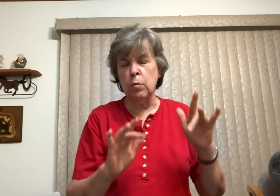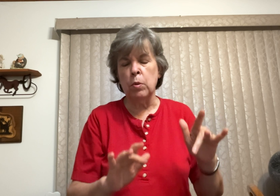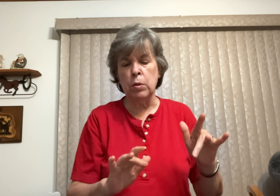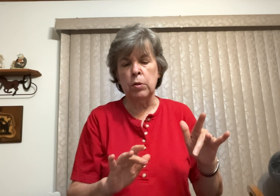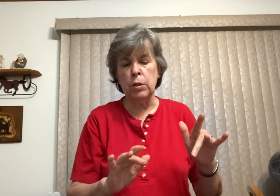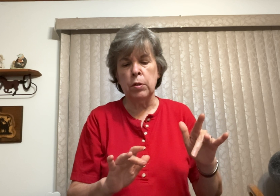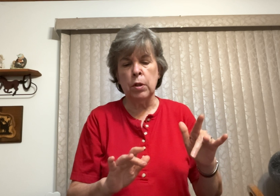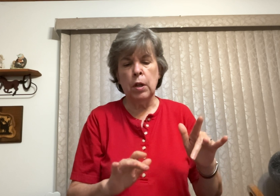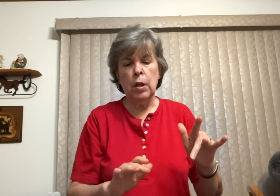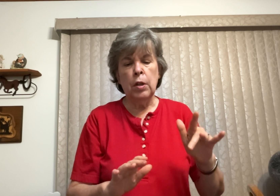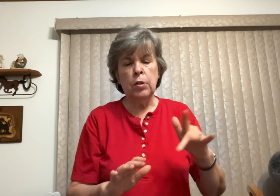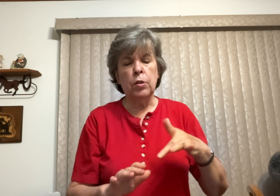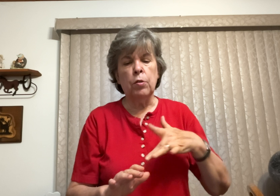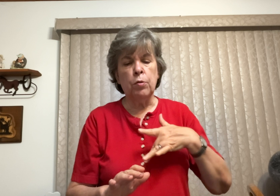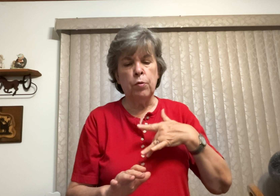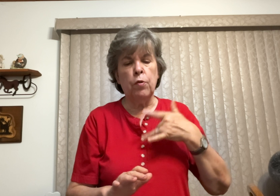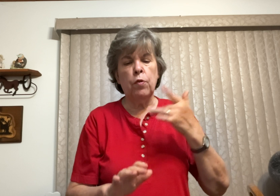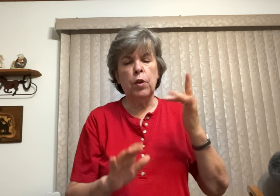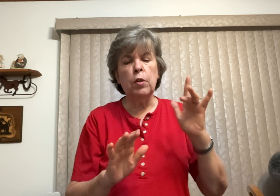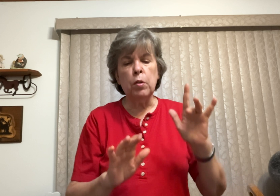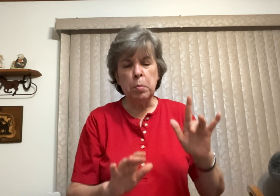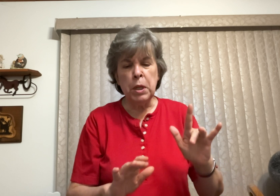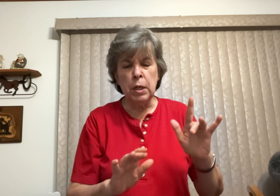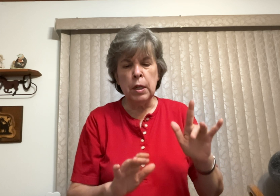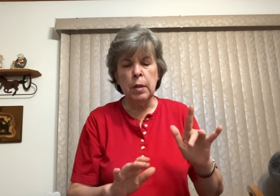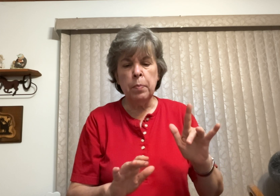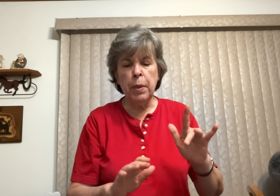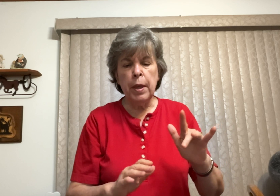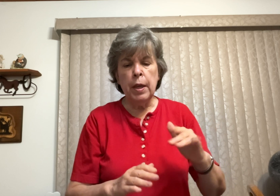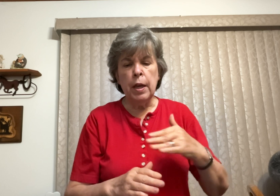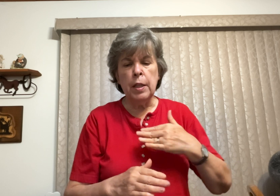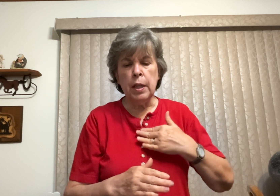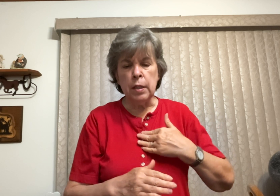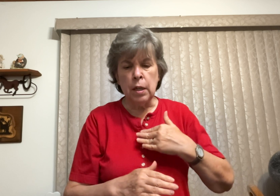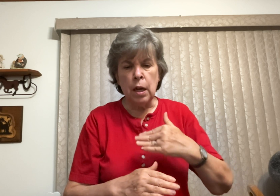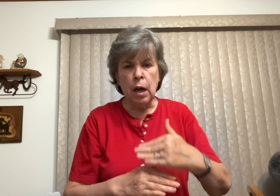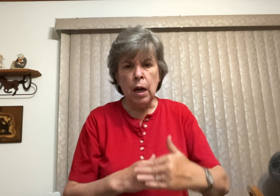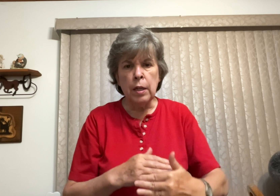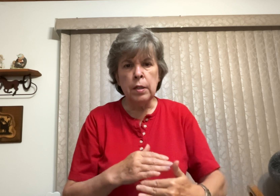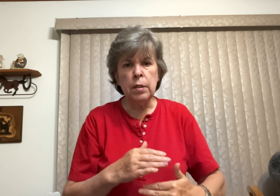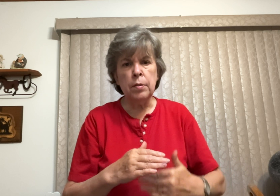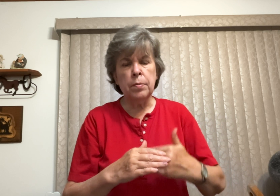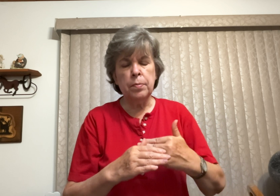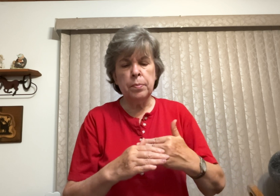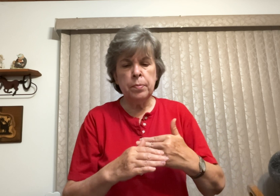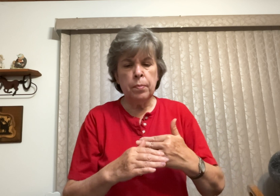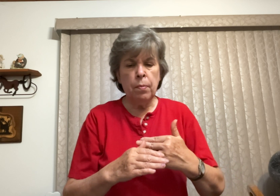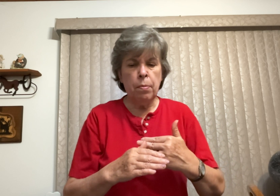words here. So feel pity and then kind.